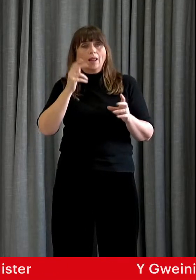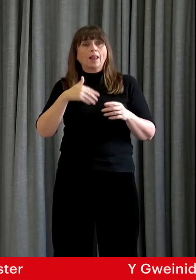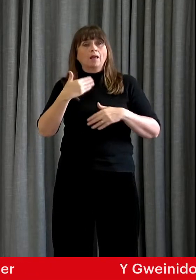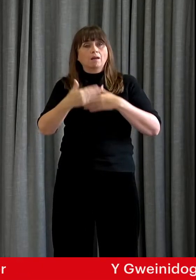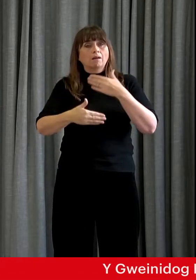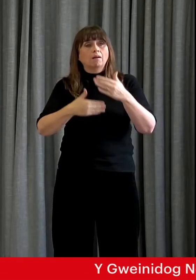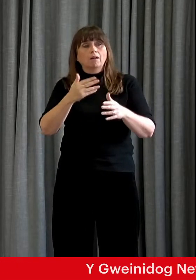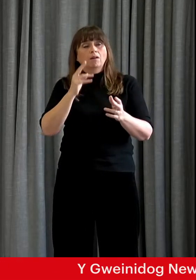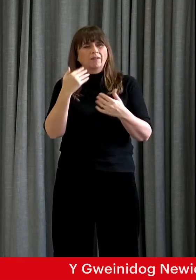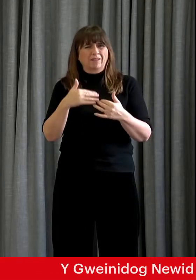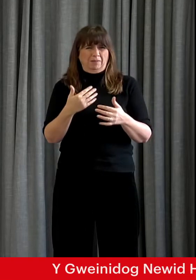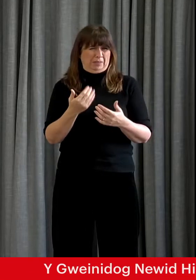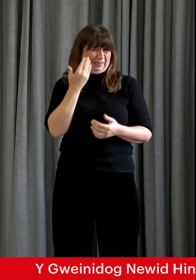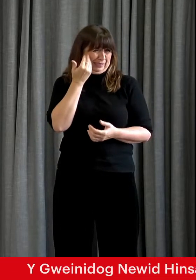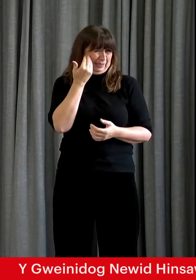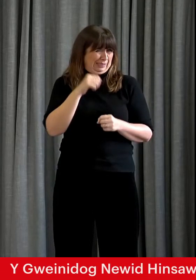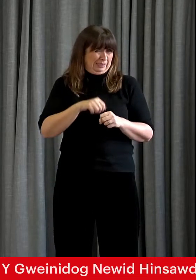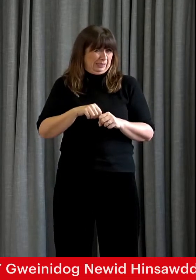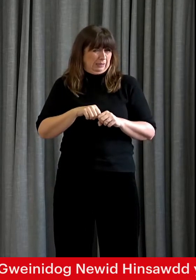rolls out, but it's very early days yet.